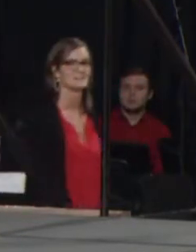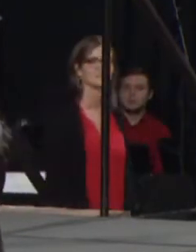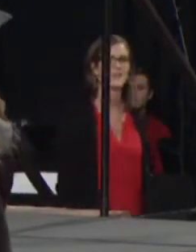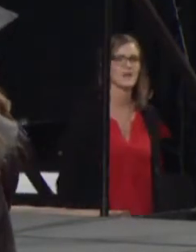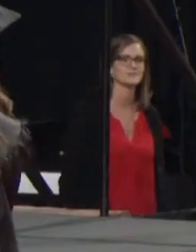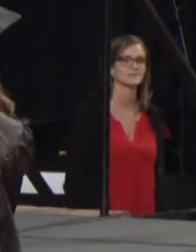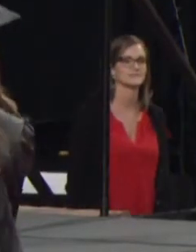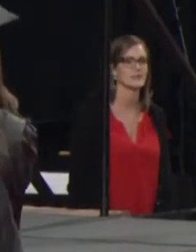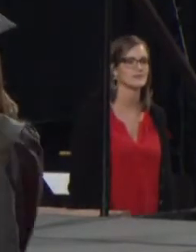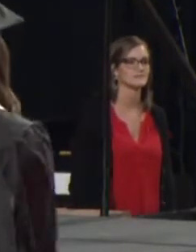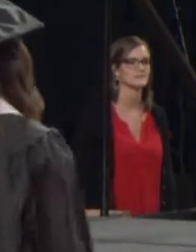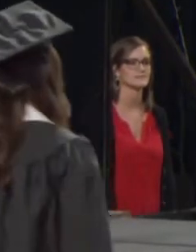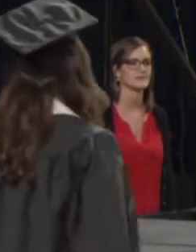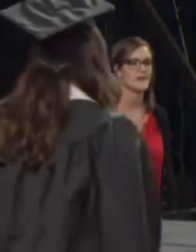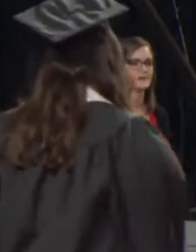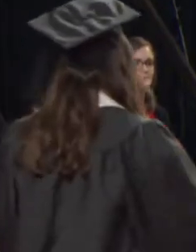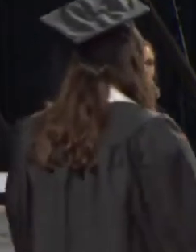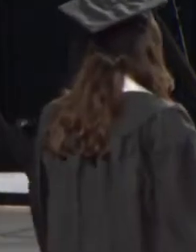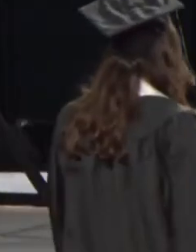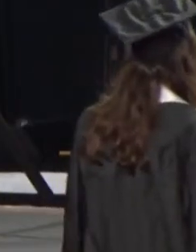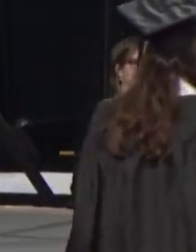Samuel Shaman Martin.